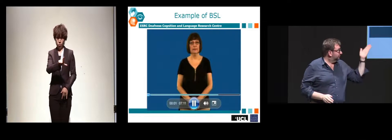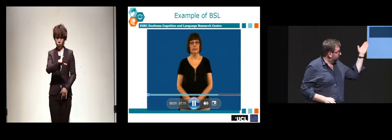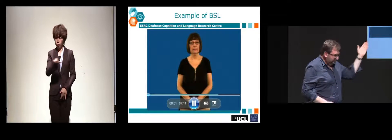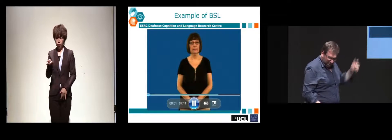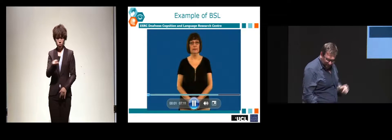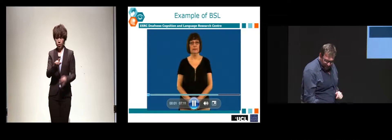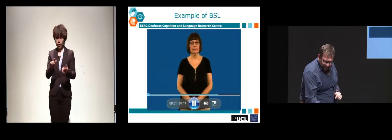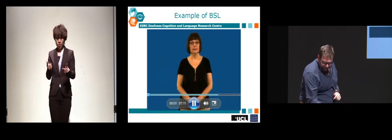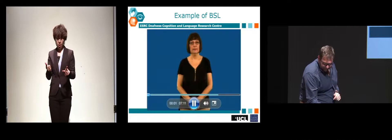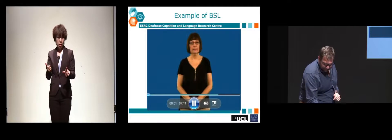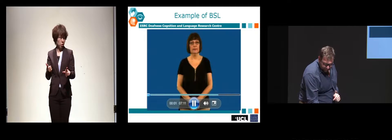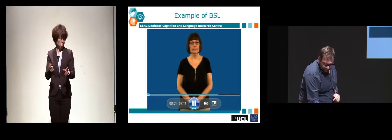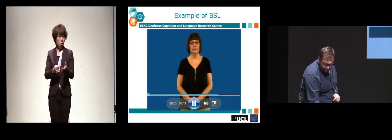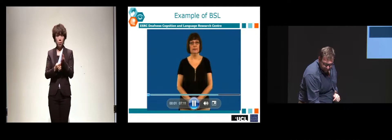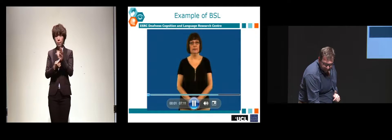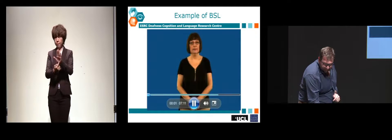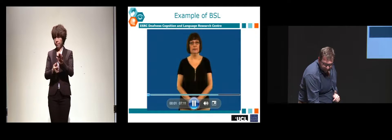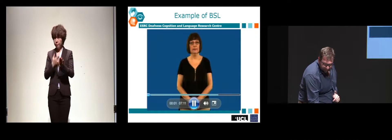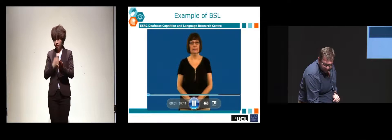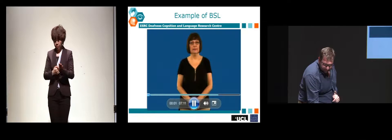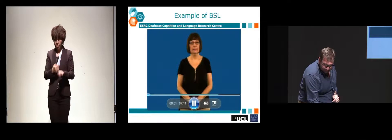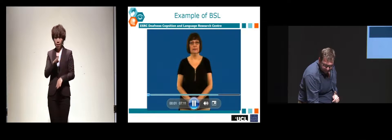first example will be BSL.